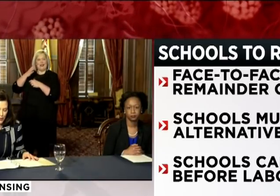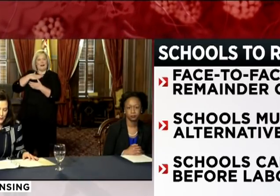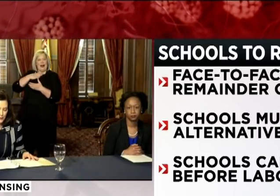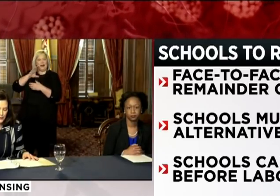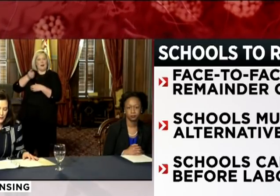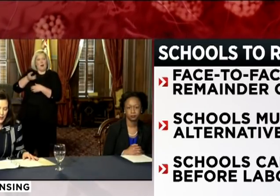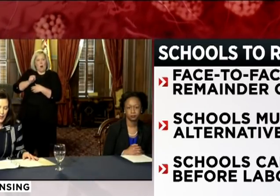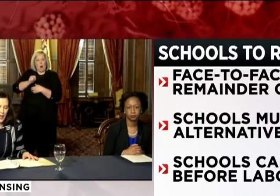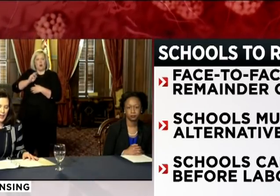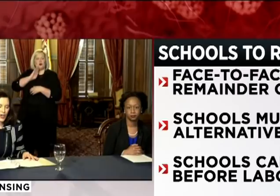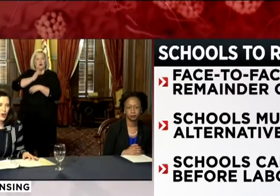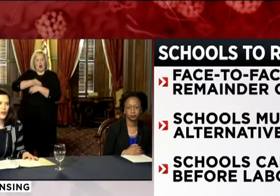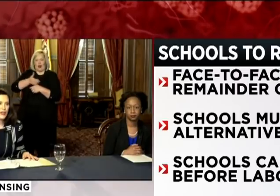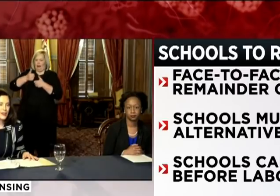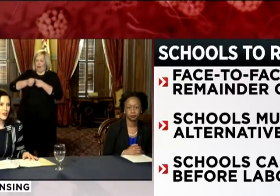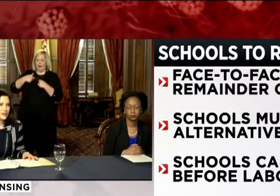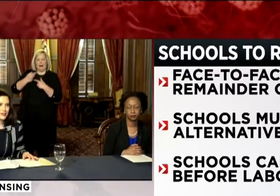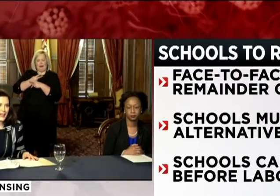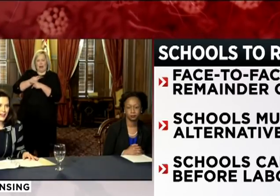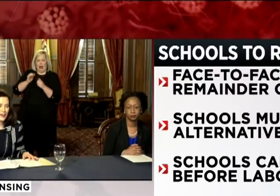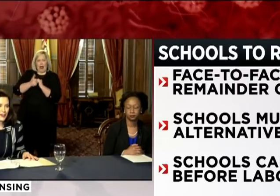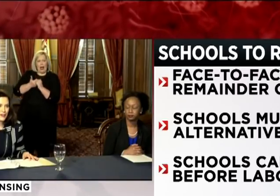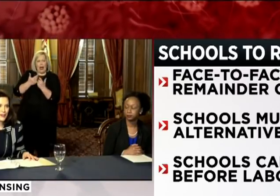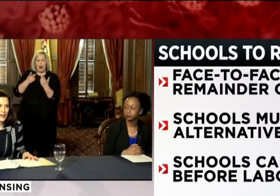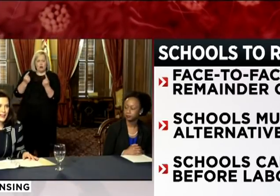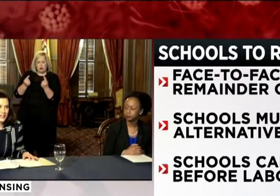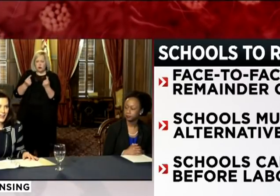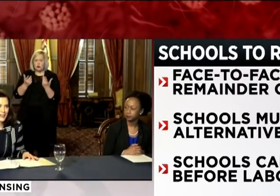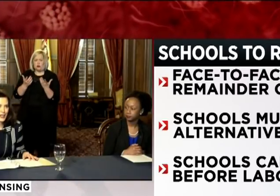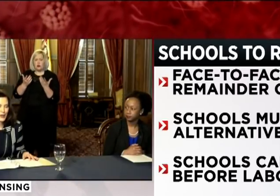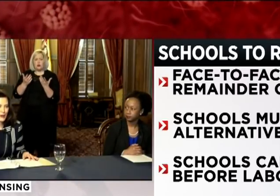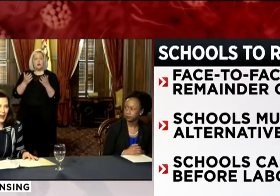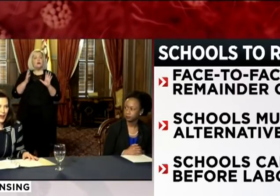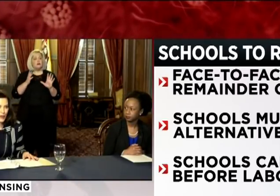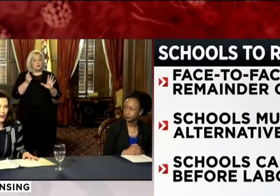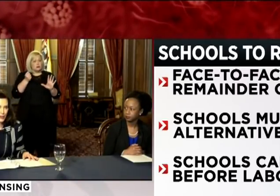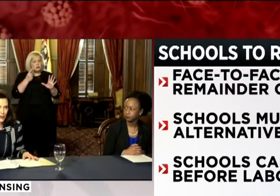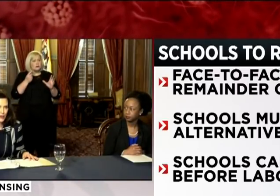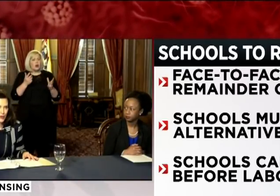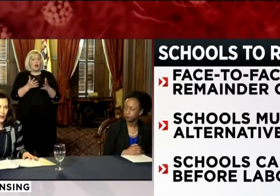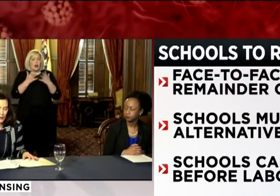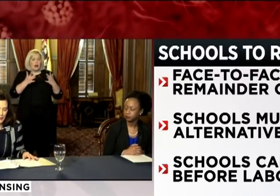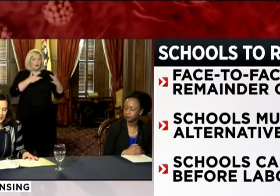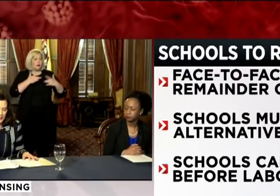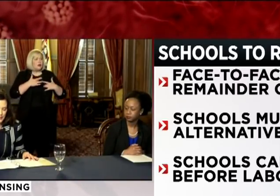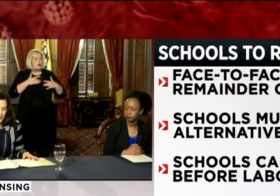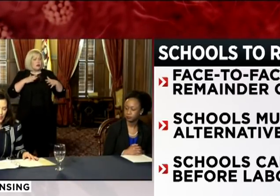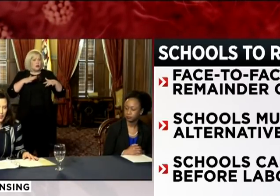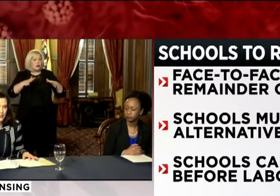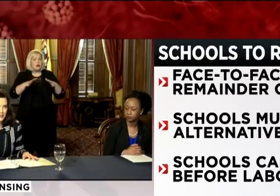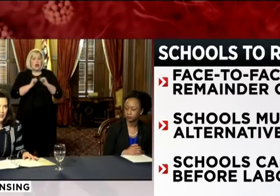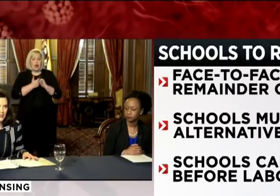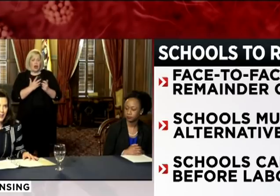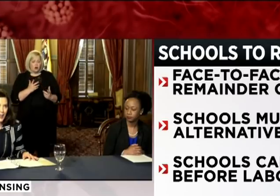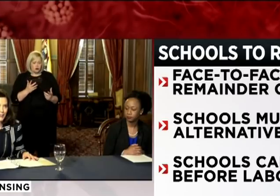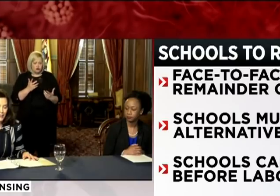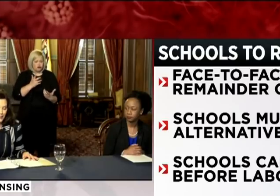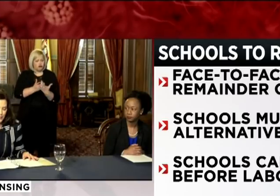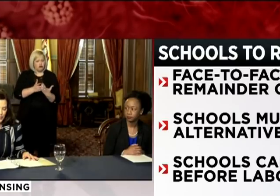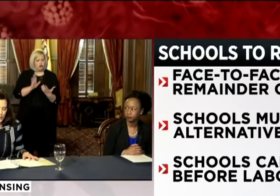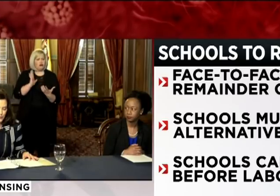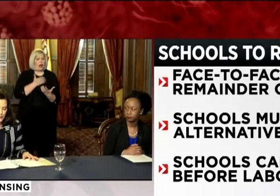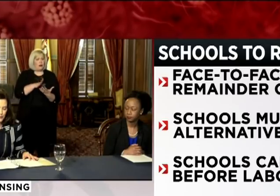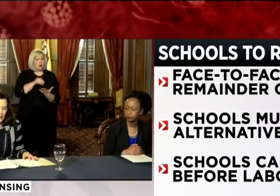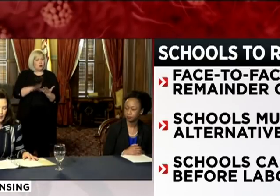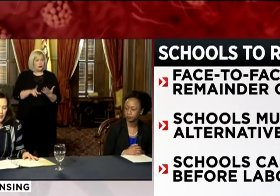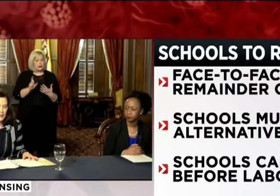this is going to work. I know that there is a lot of anxiety about how we're going to move forward and meet the needs of our kids. I